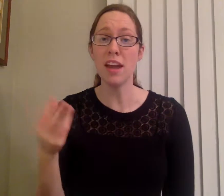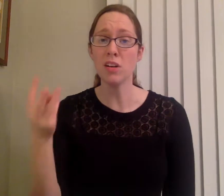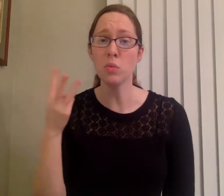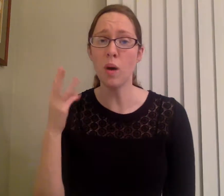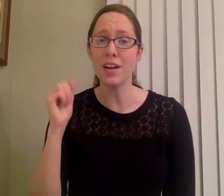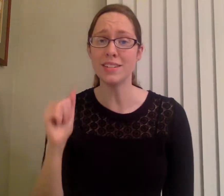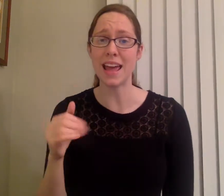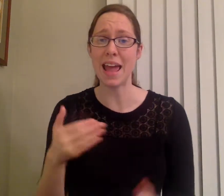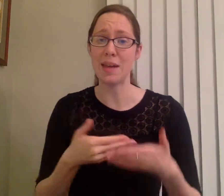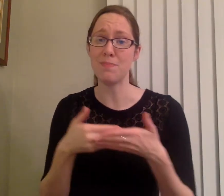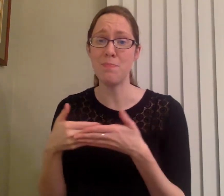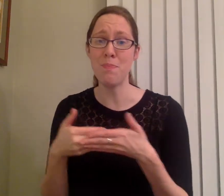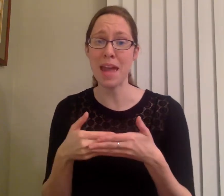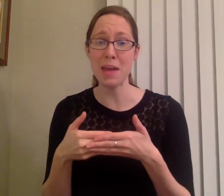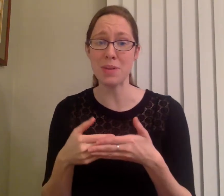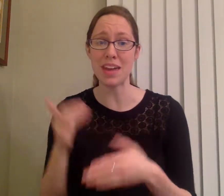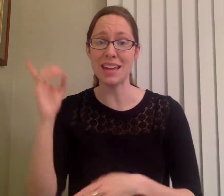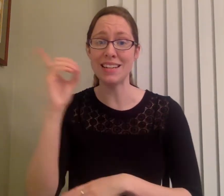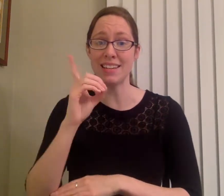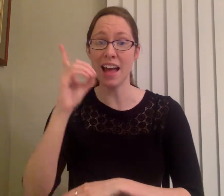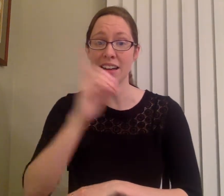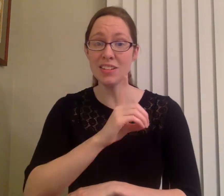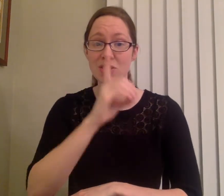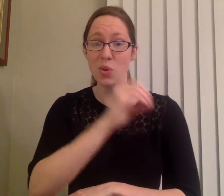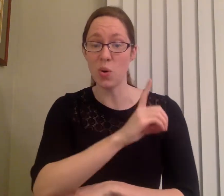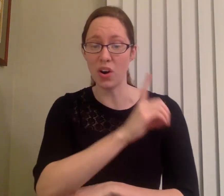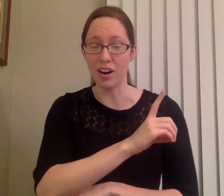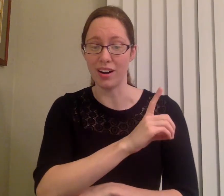there was a baby dinosaur.